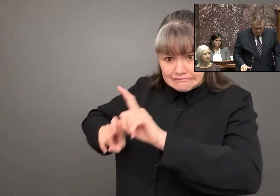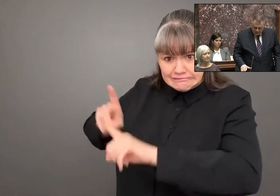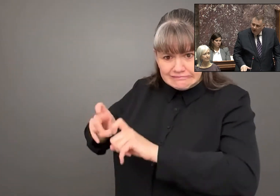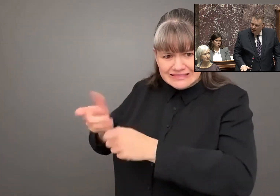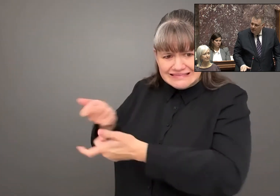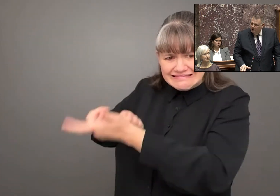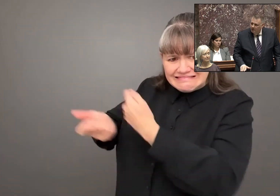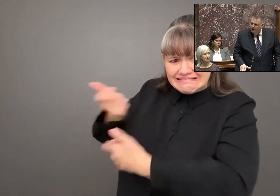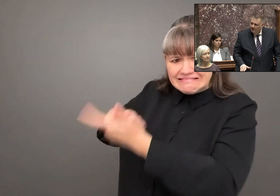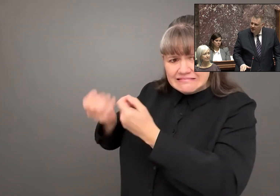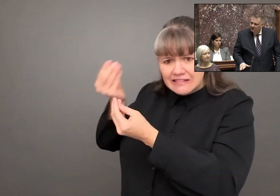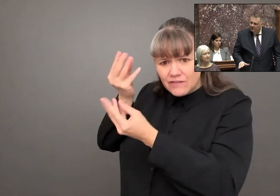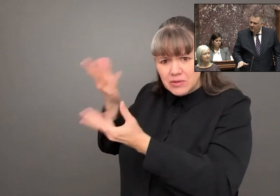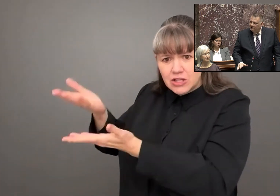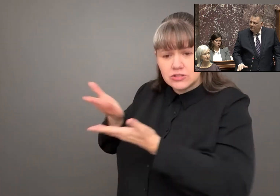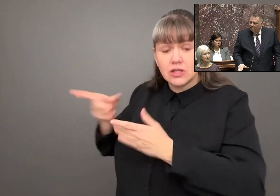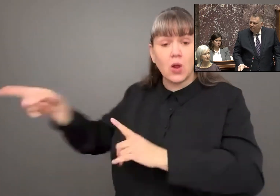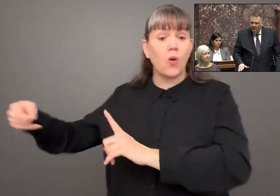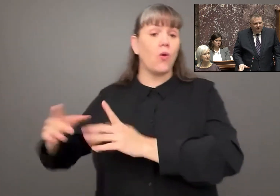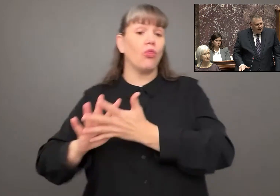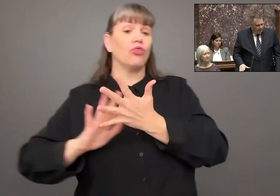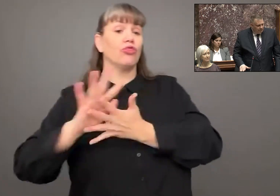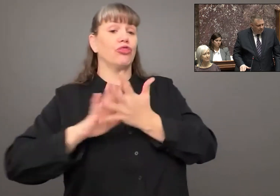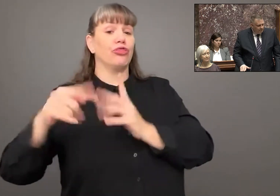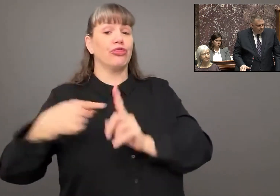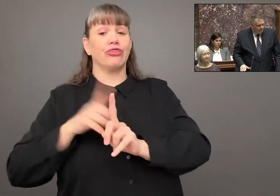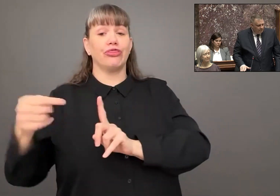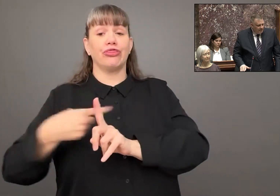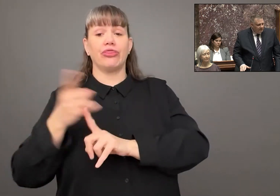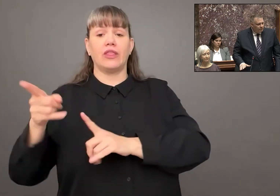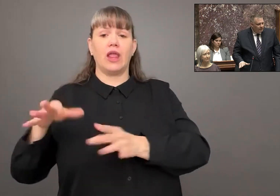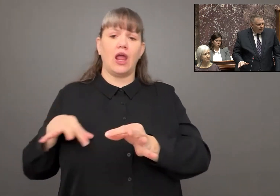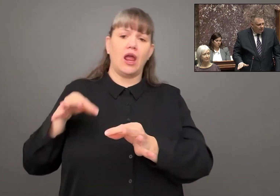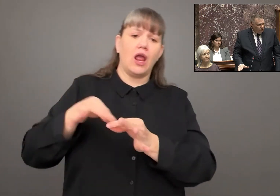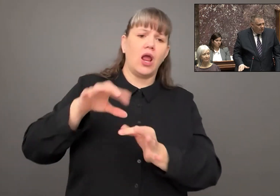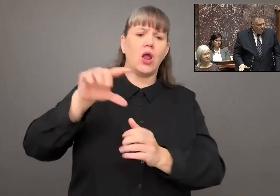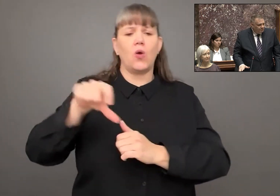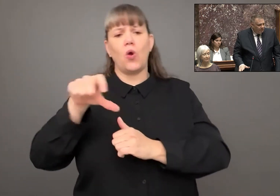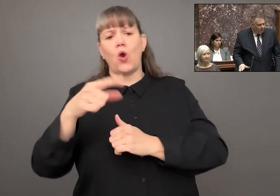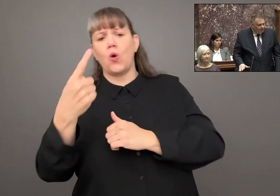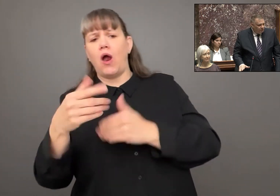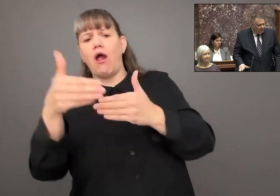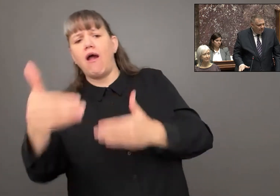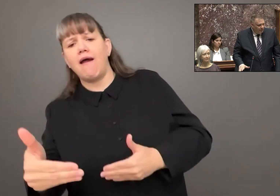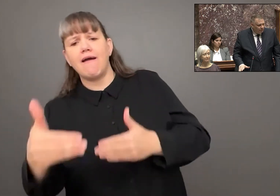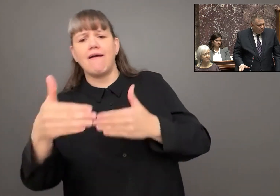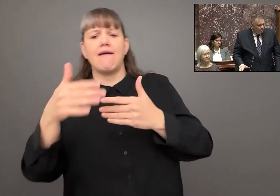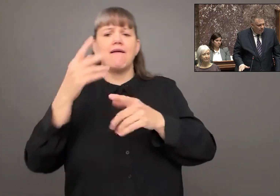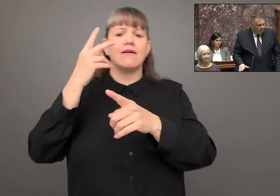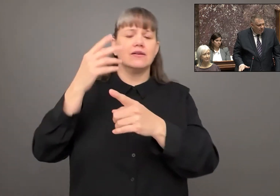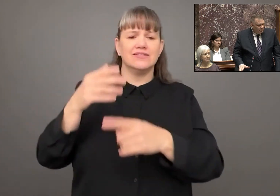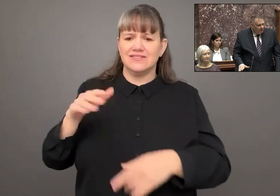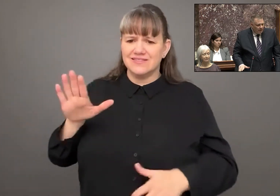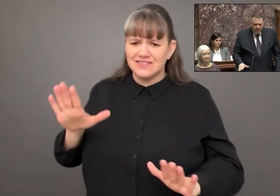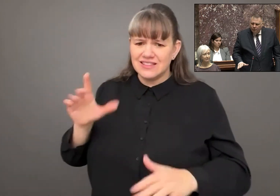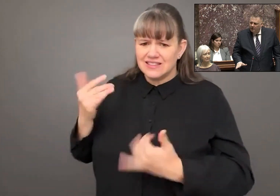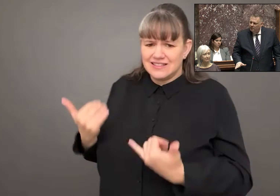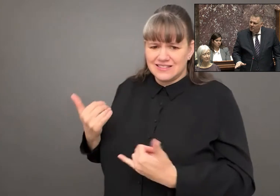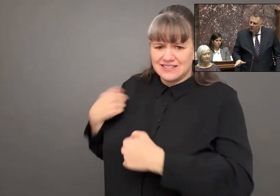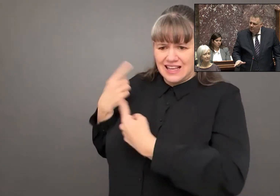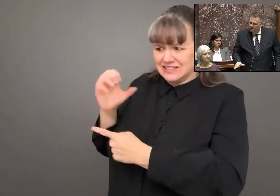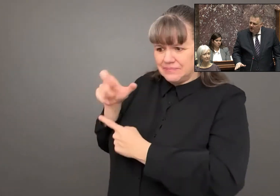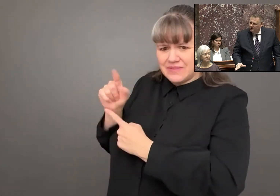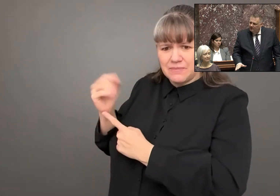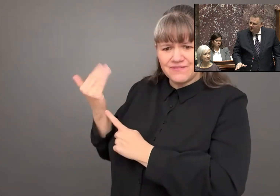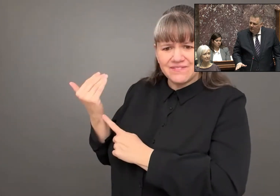all she would like. That's not till September 15th. That's when the first quarter update will actually come out. And I would point out